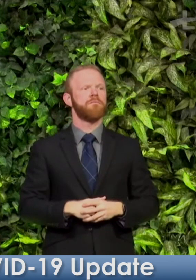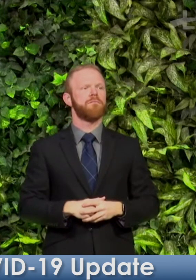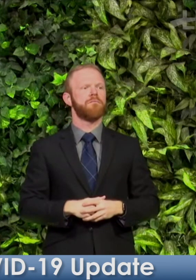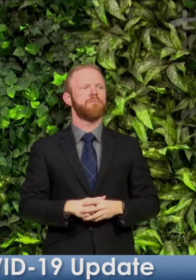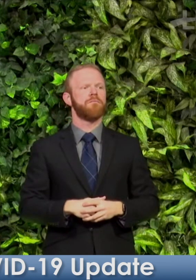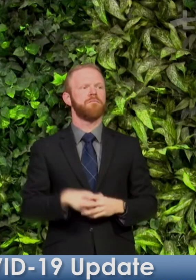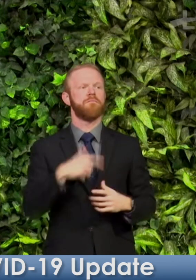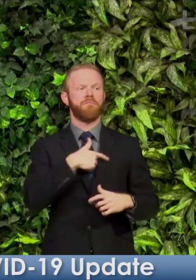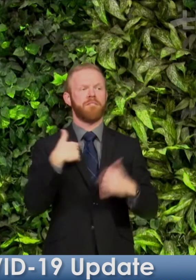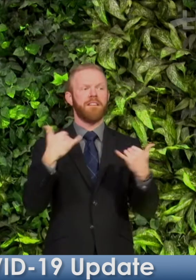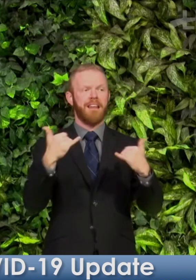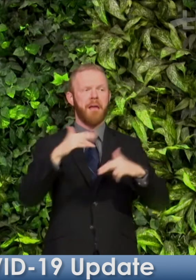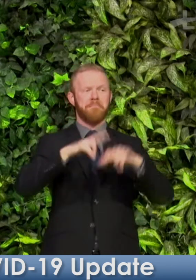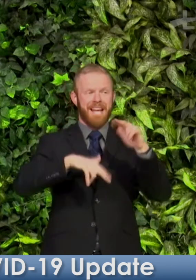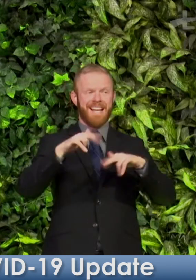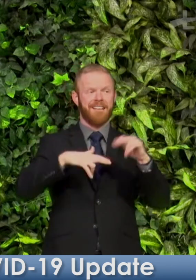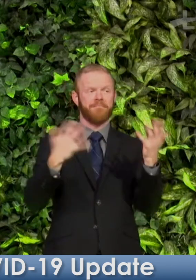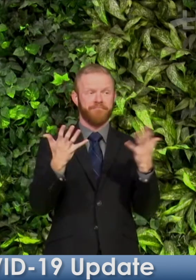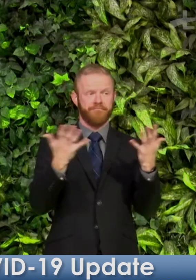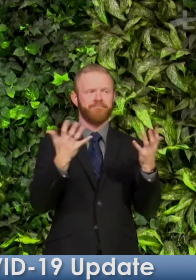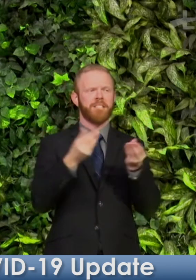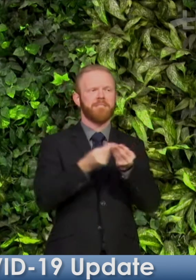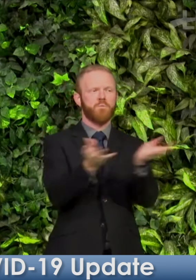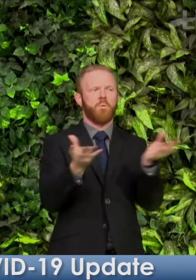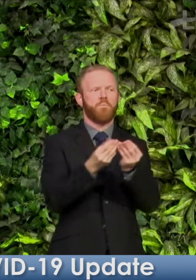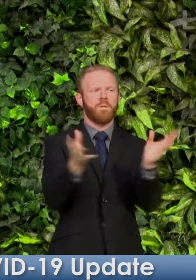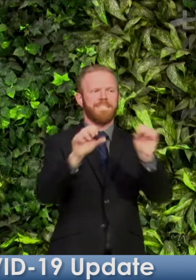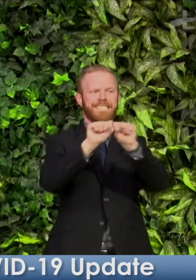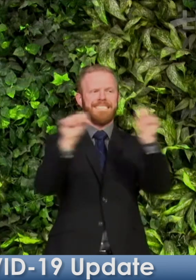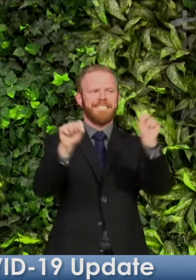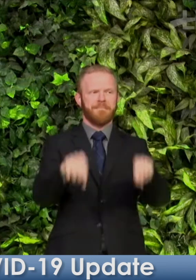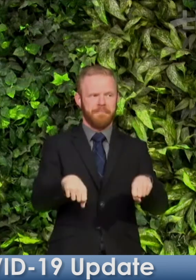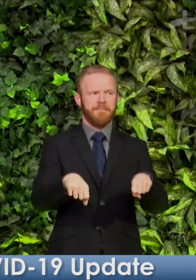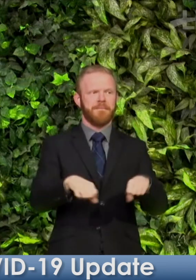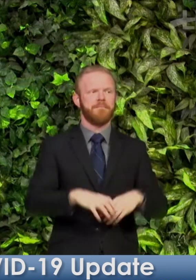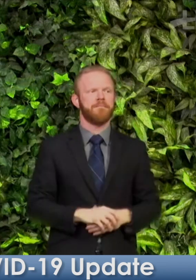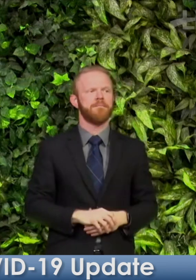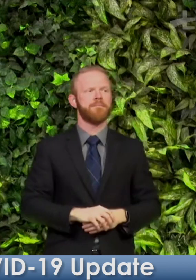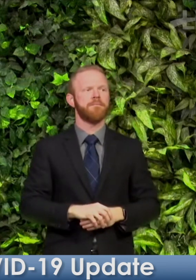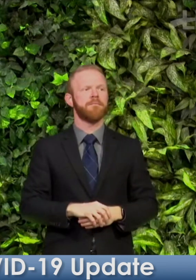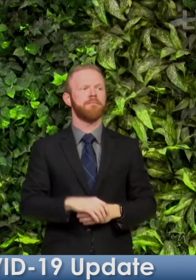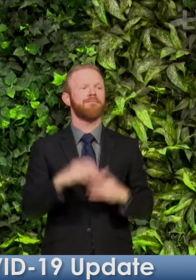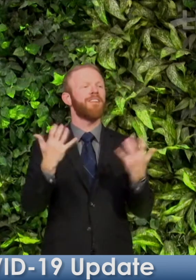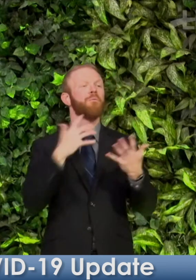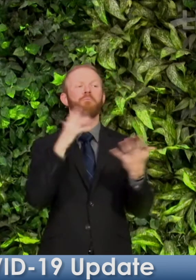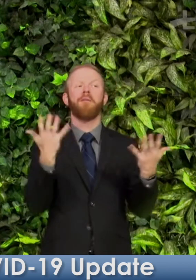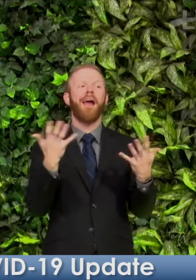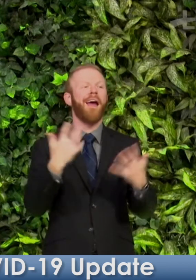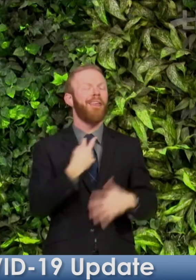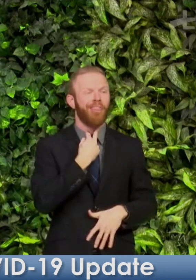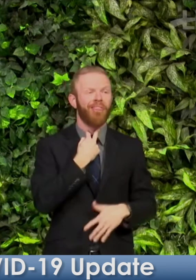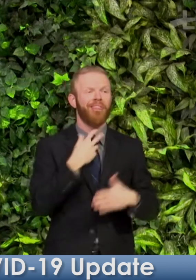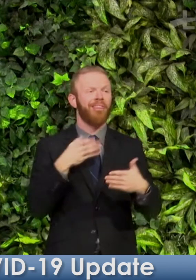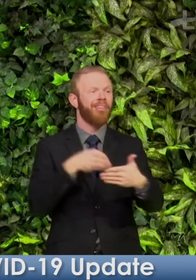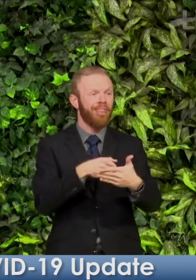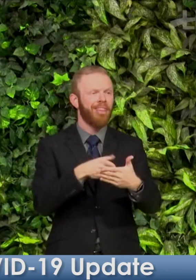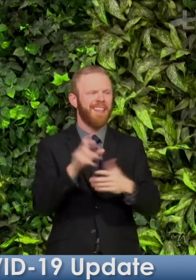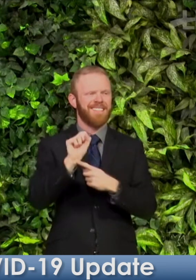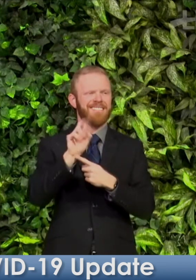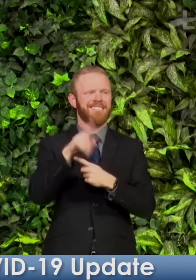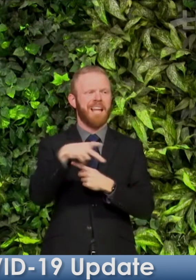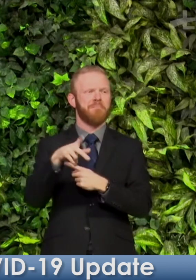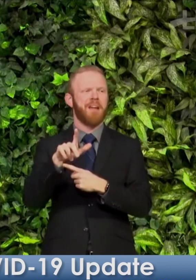supply. We have the capacity to get our goal is to build out a system with capacity to get to 4